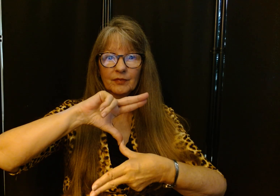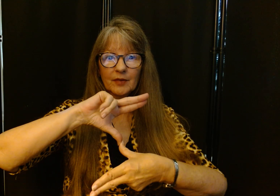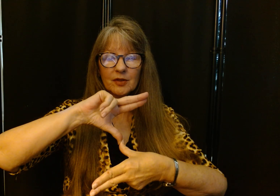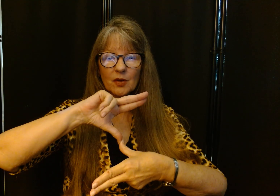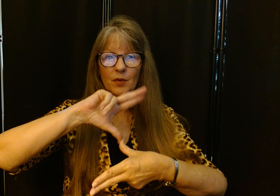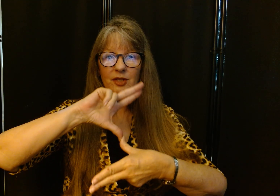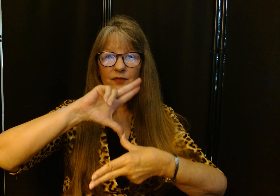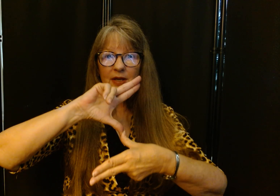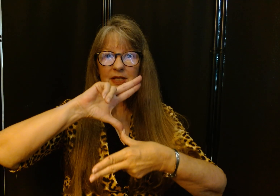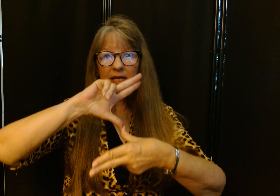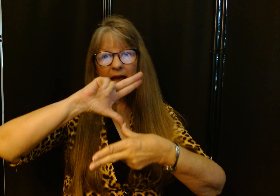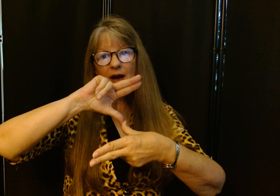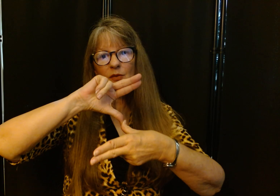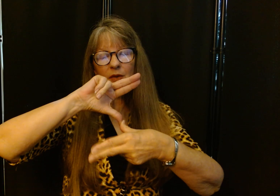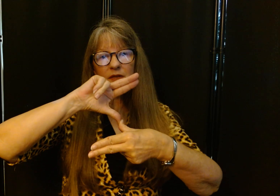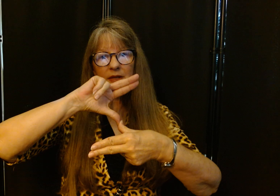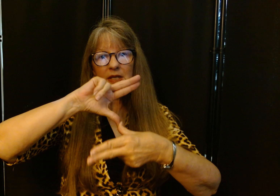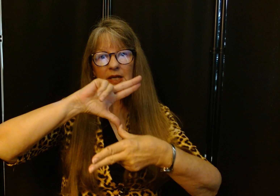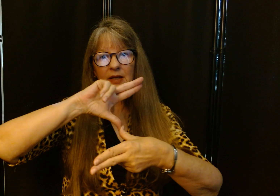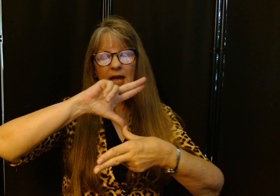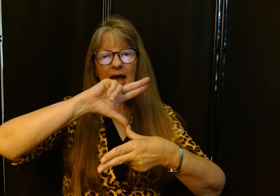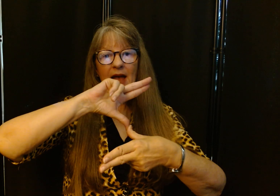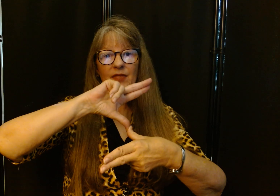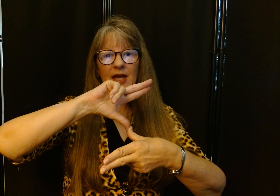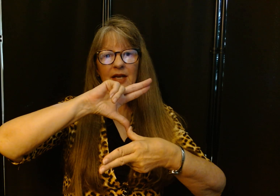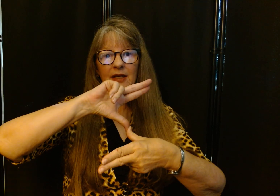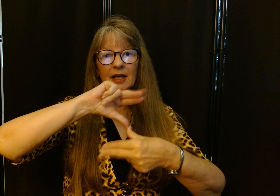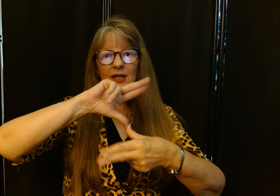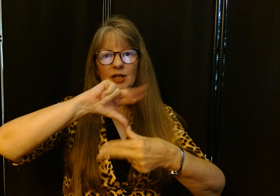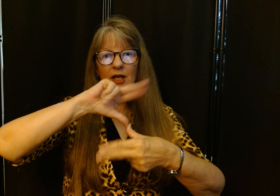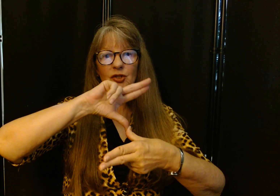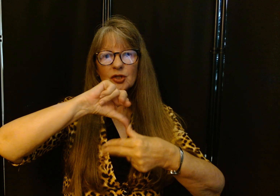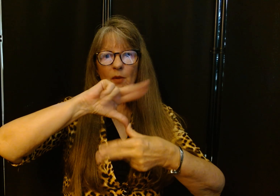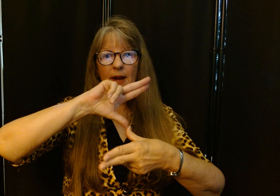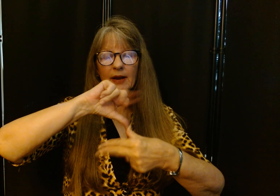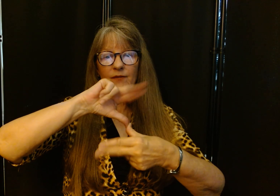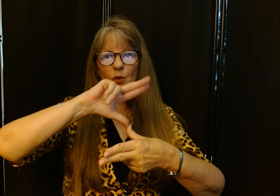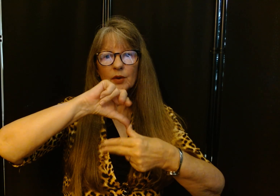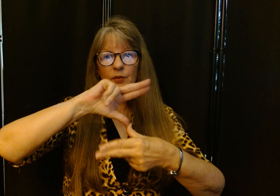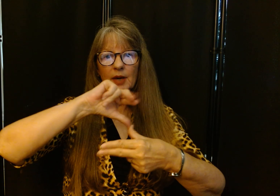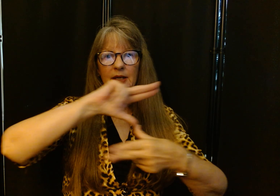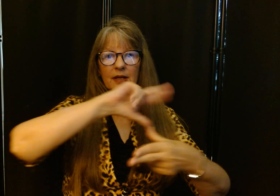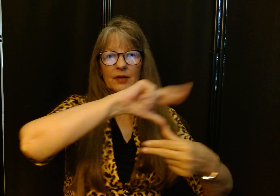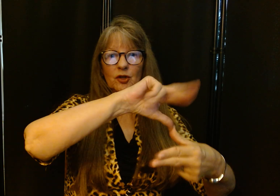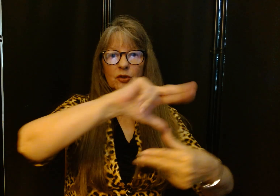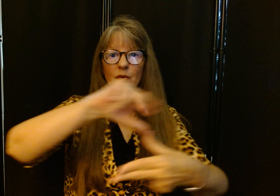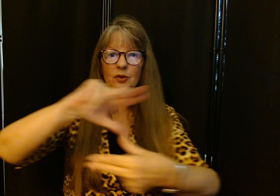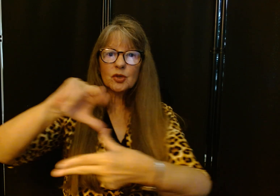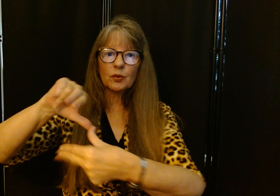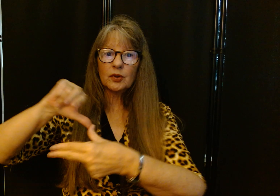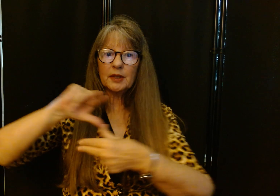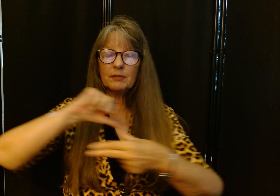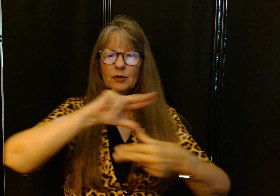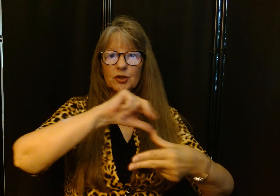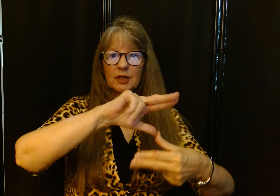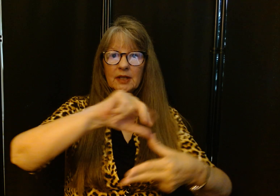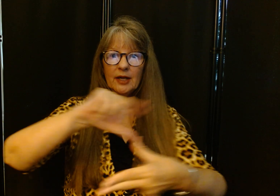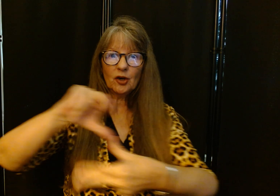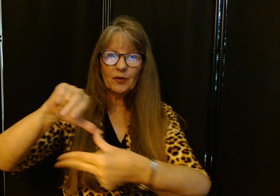So one's facing out and one's facing in. And then it's going to just go back and forth, right? And then you do it in a swirling motion like a